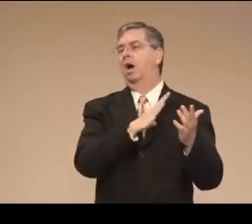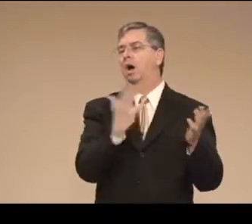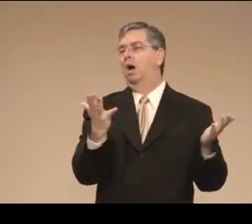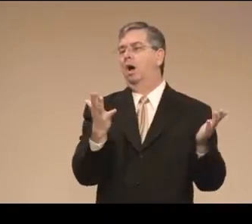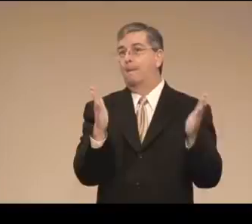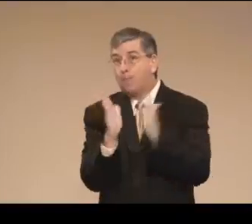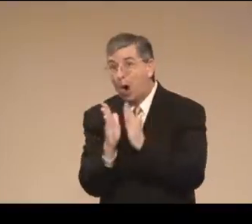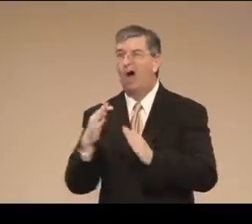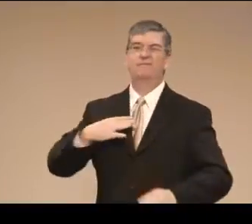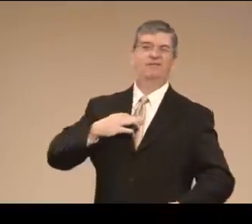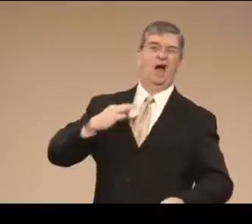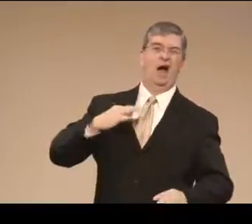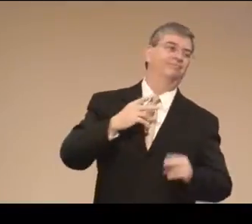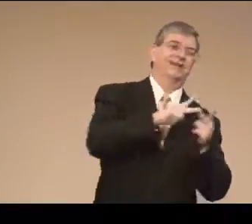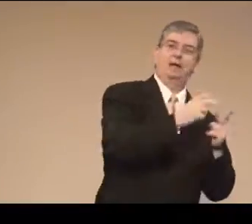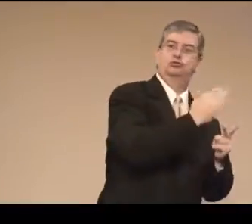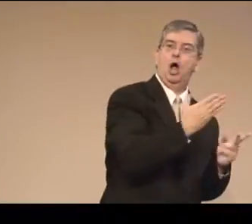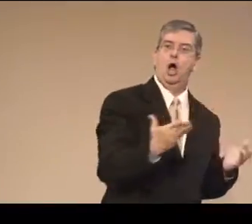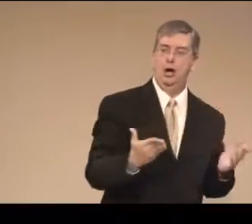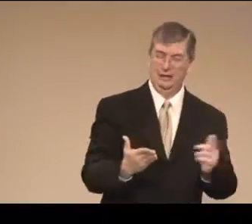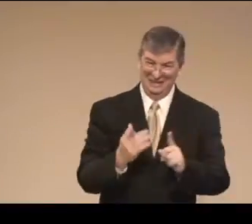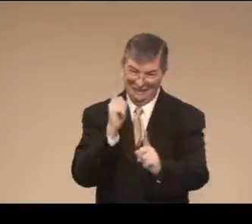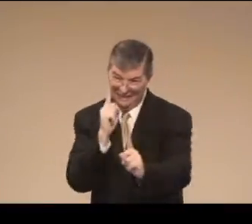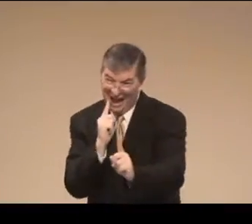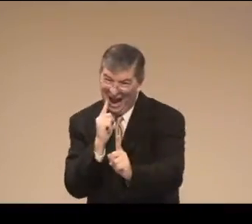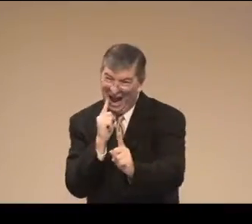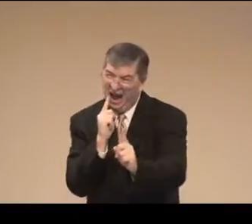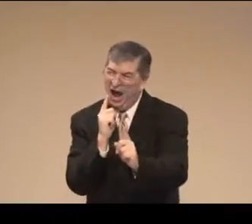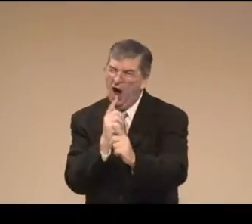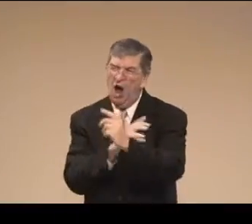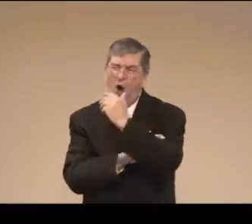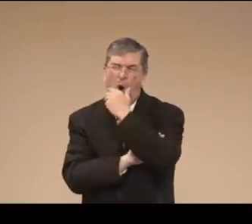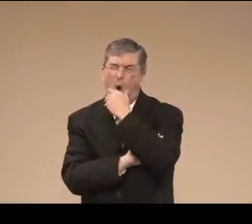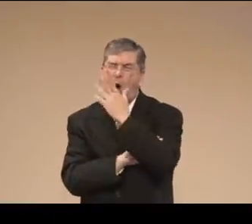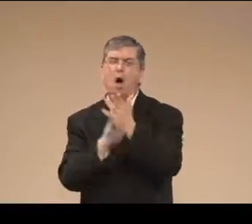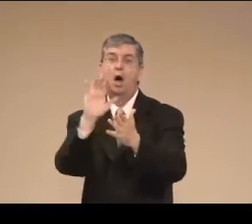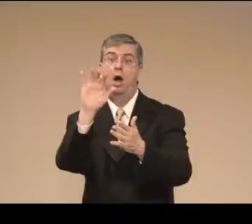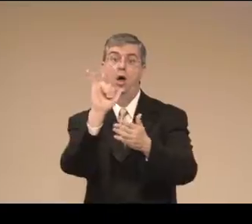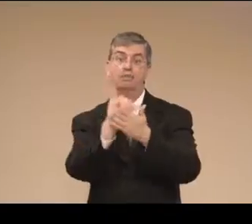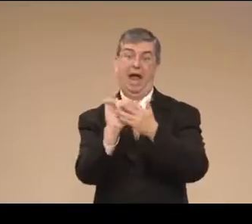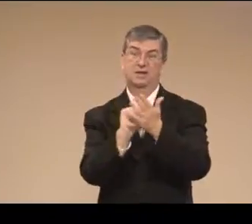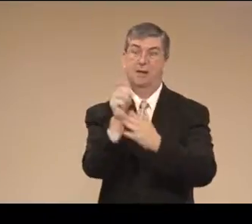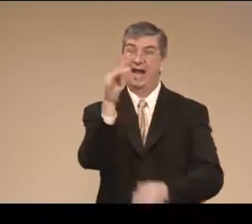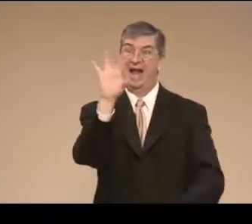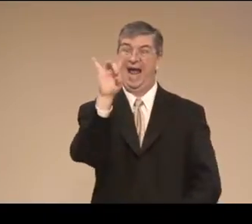you are a pastor in a larger church, you can live just on that one salary, but I saw